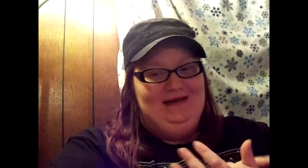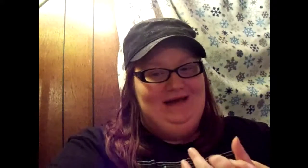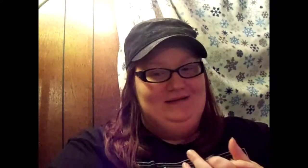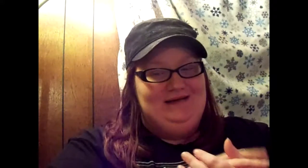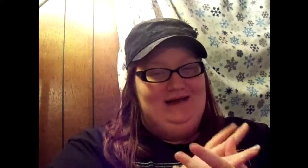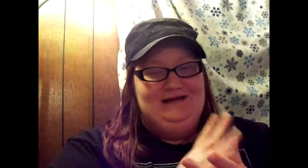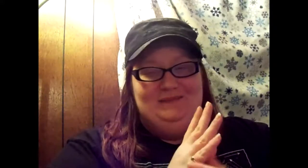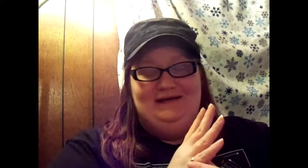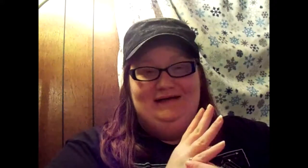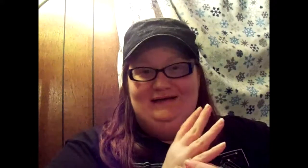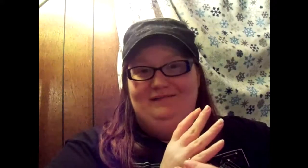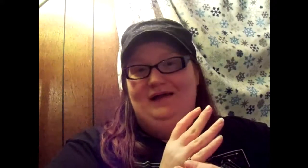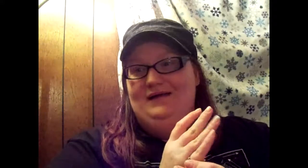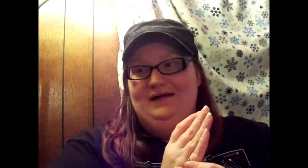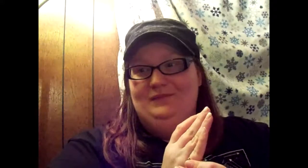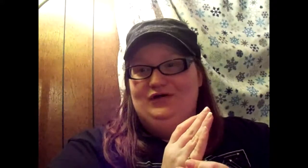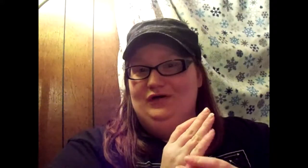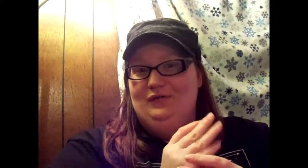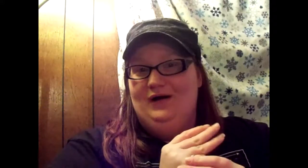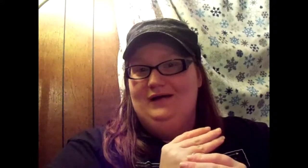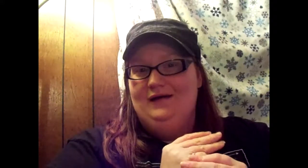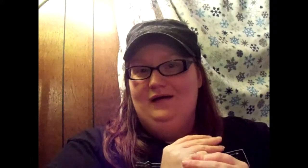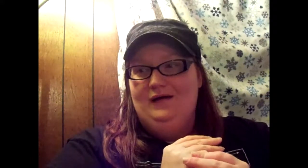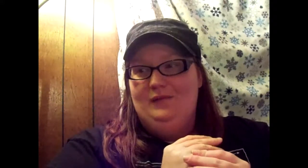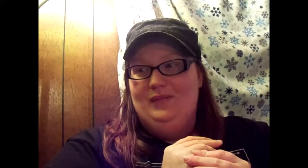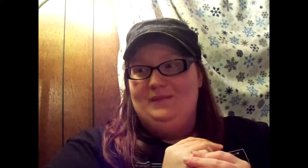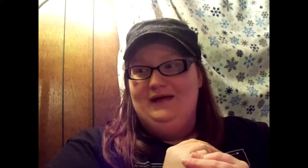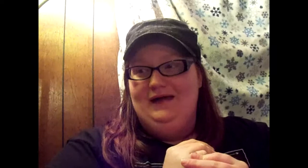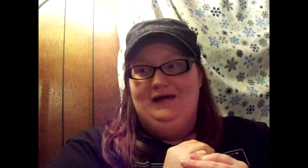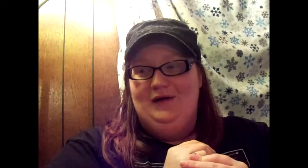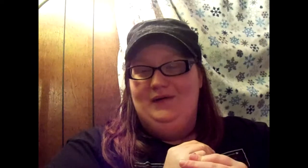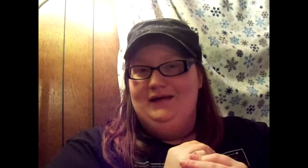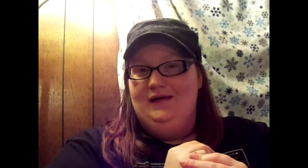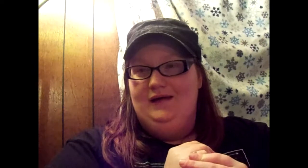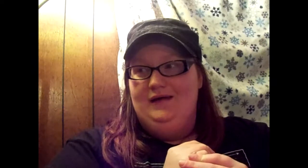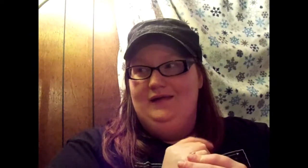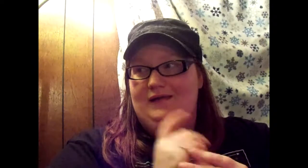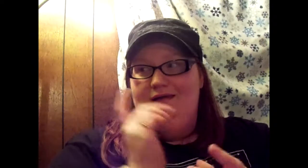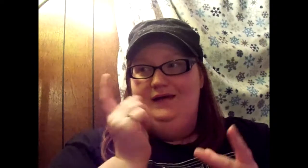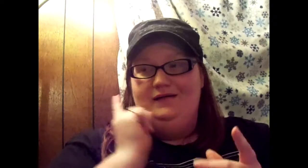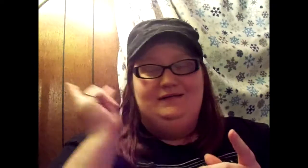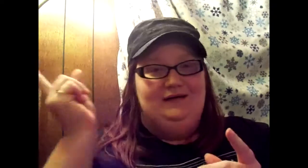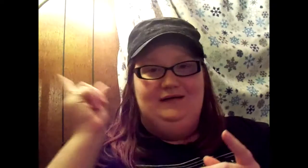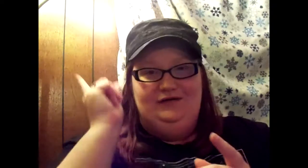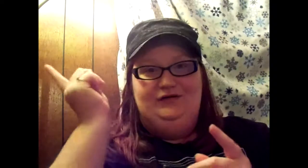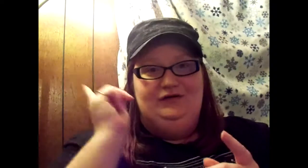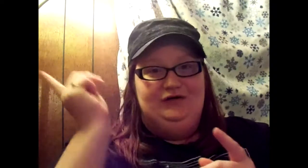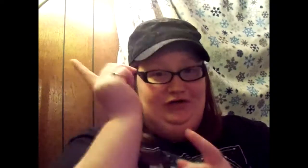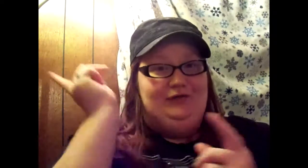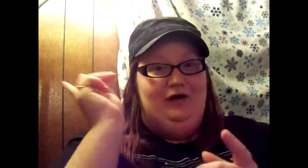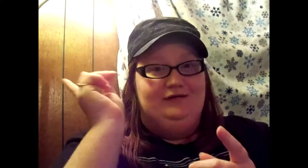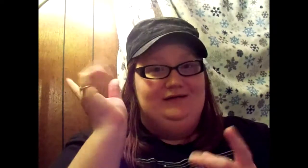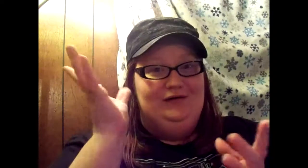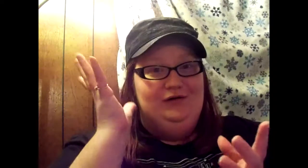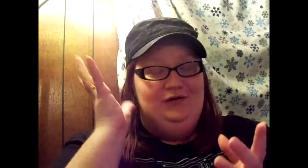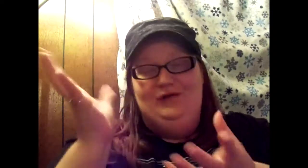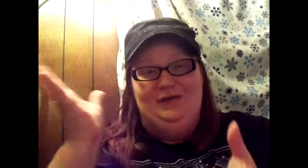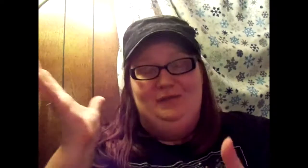I was kind of tempted to let him shoot one. But I'm thinking, you know what? There's two adults who need to be watching